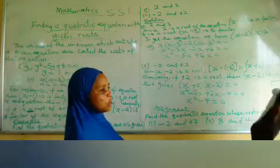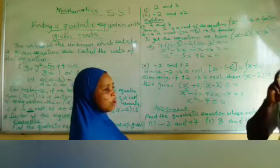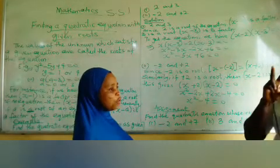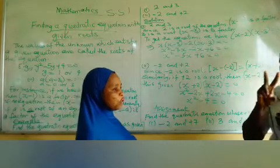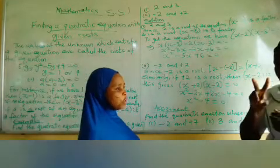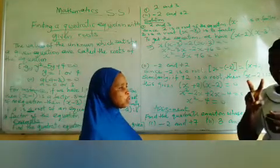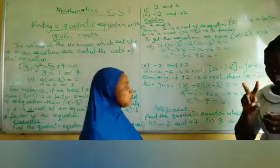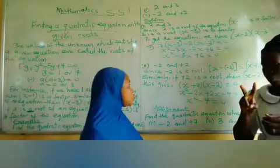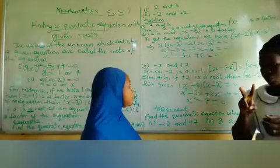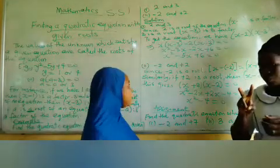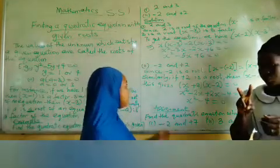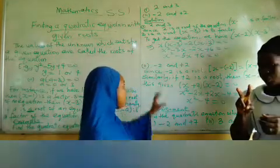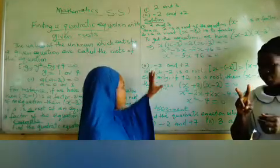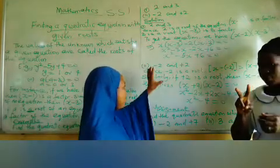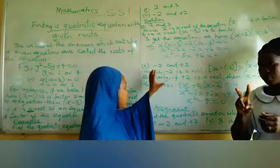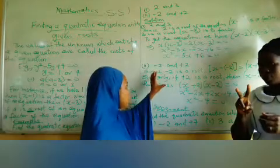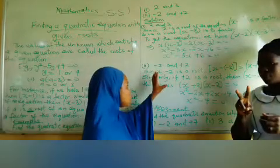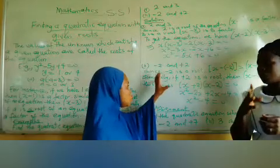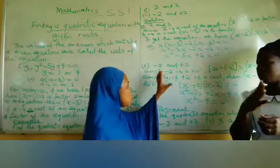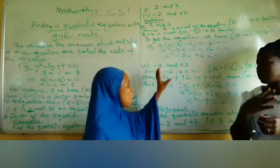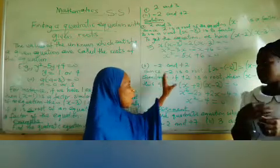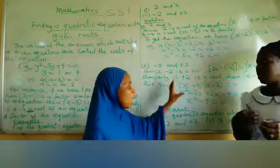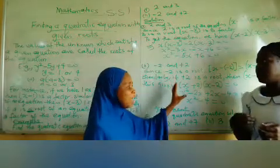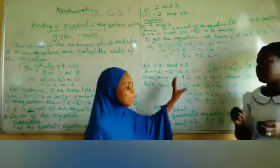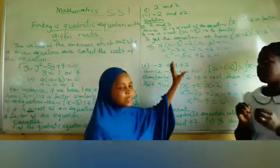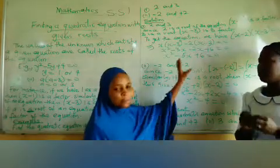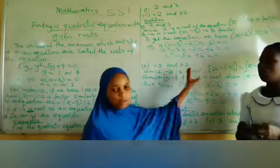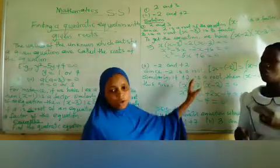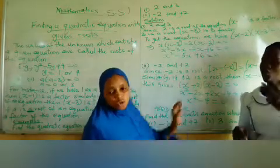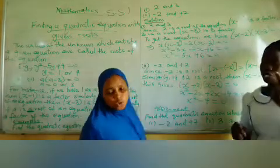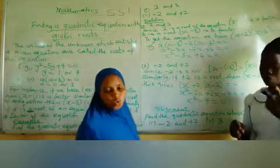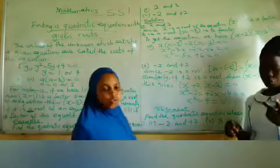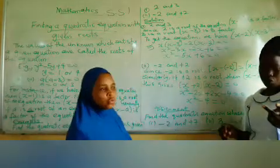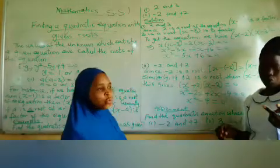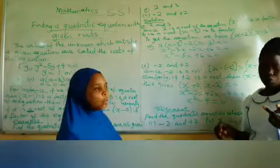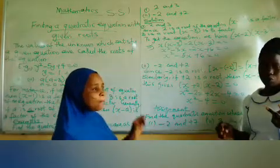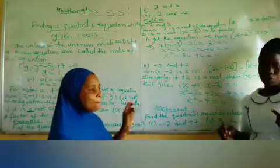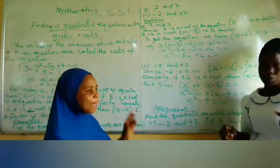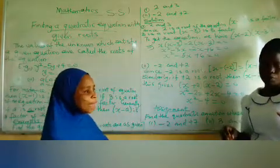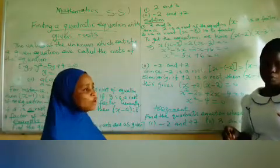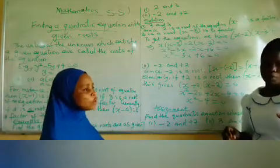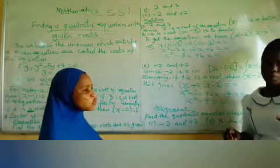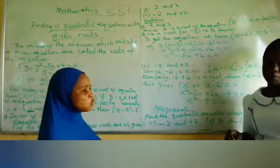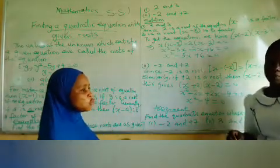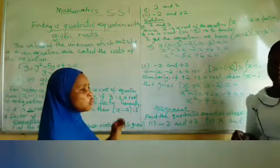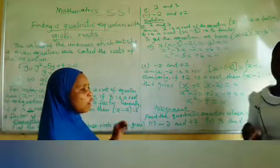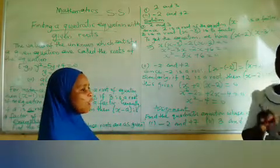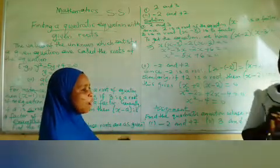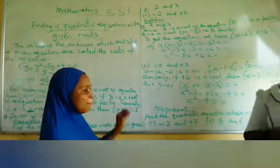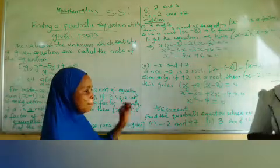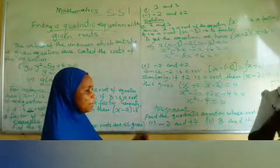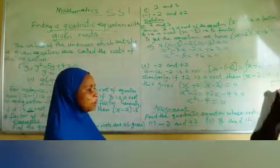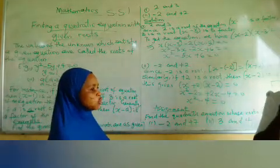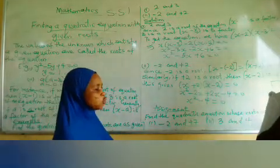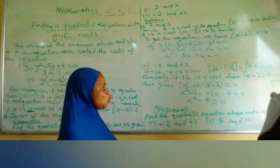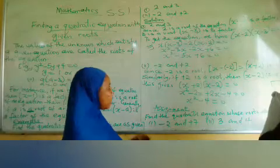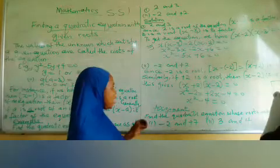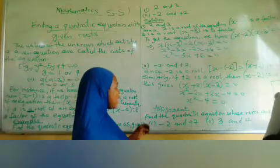of the equation to be minus 2 and plus 2. Minus 2 and plus 2.